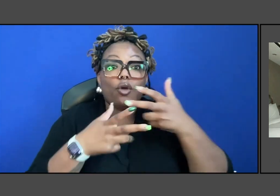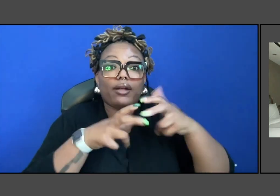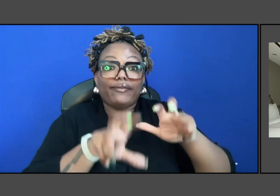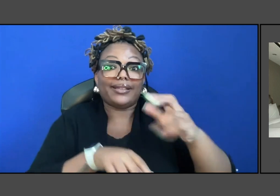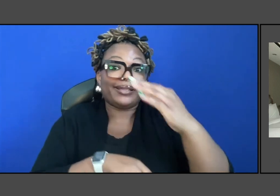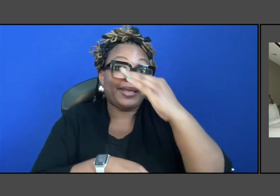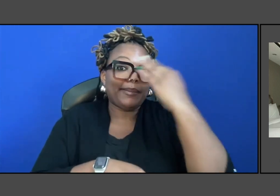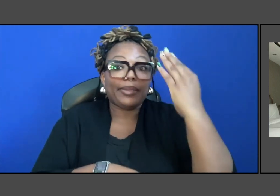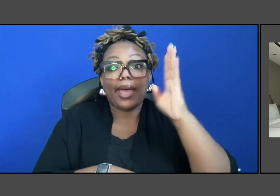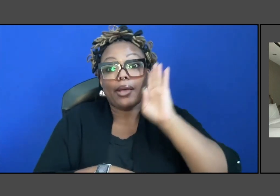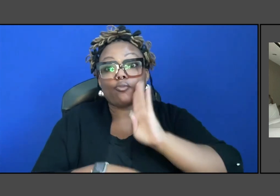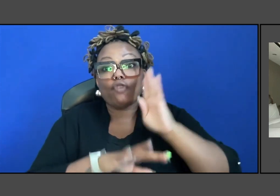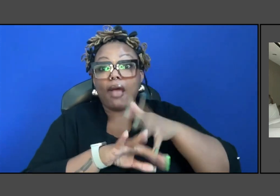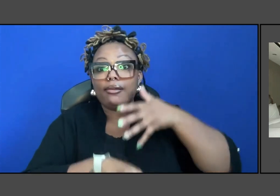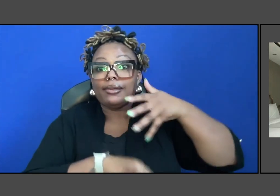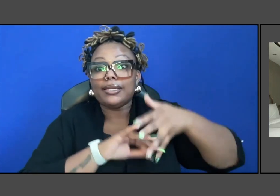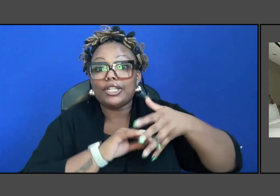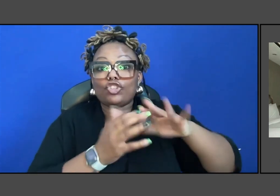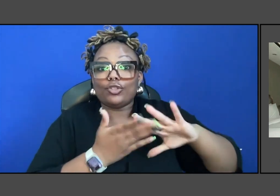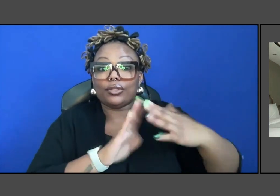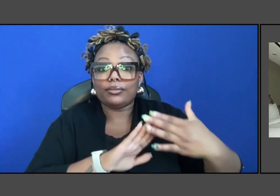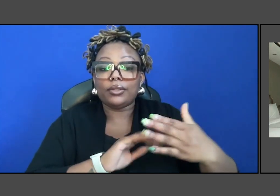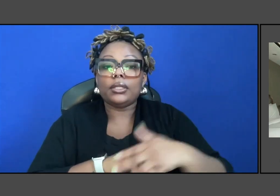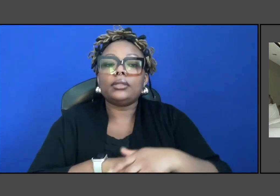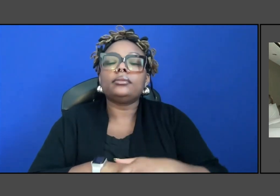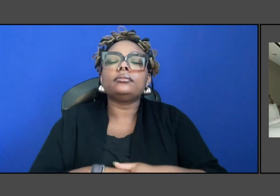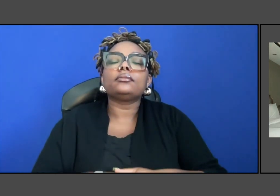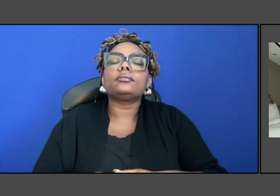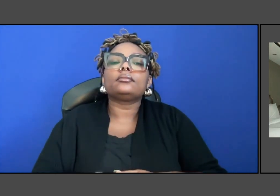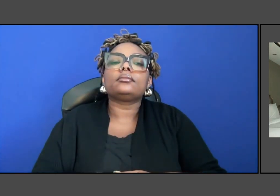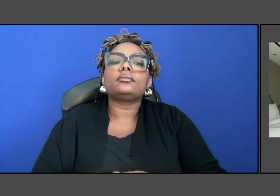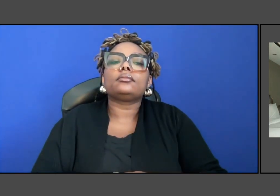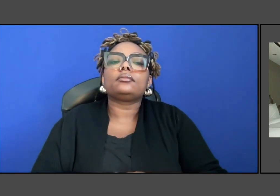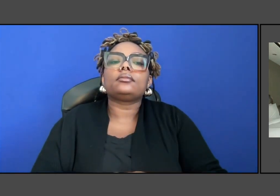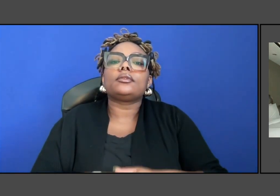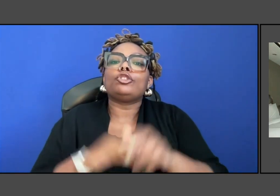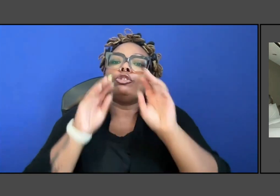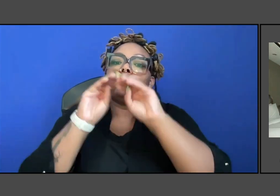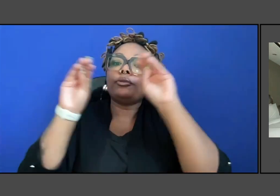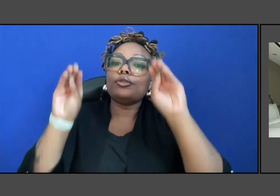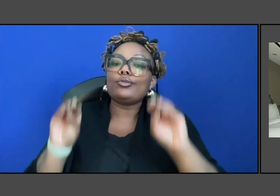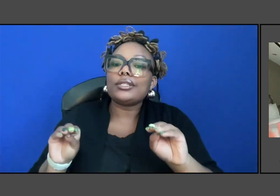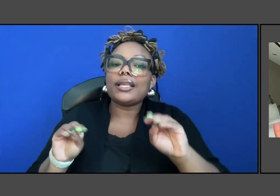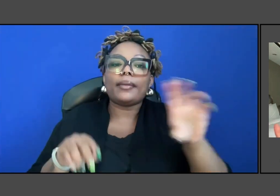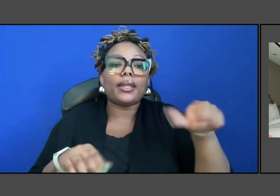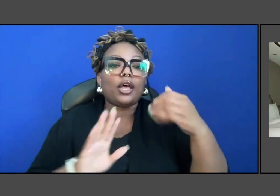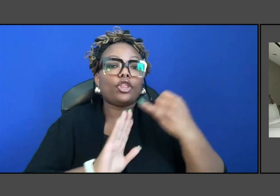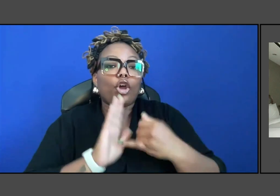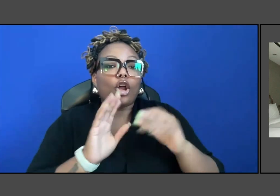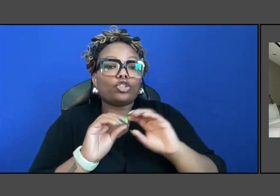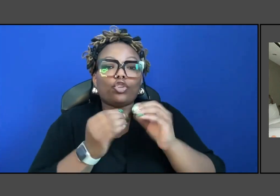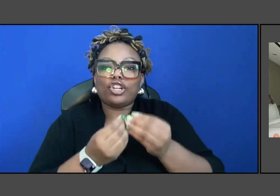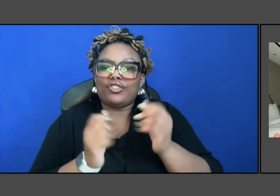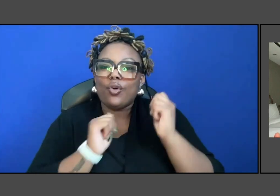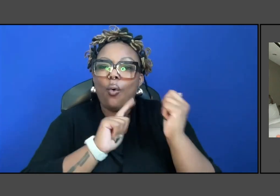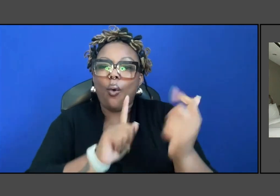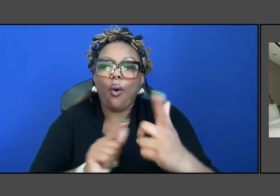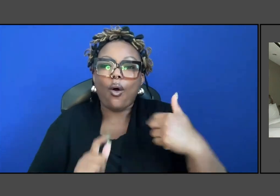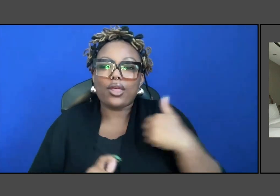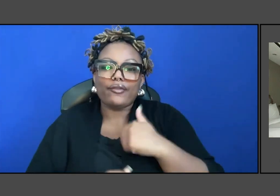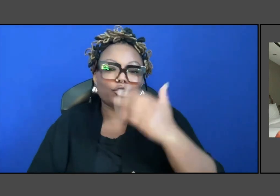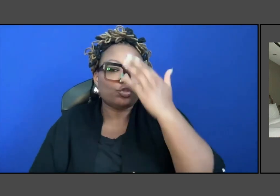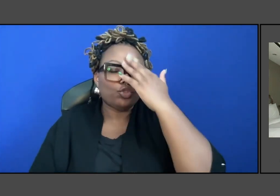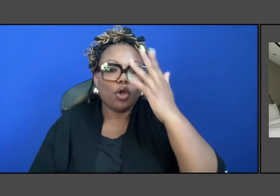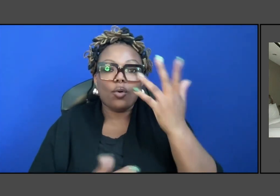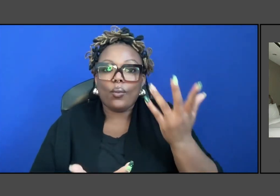Indigenous communities, to museums and other arts organizations that all of us know for forever